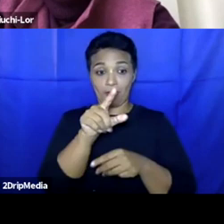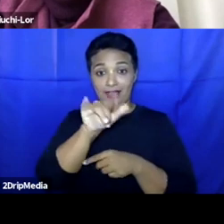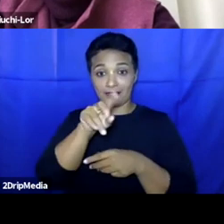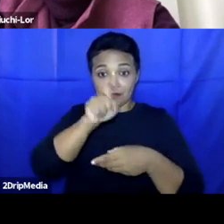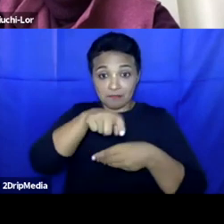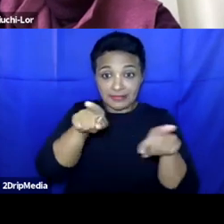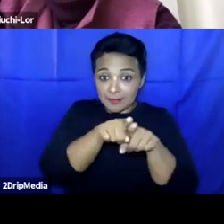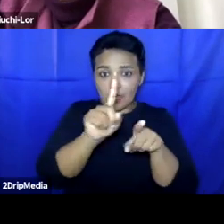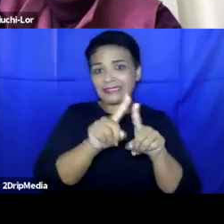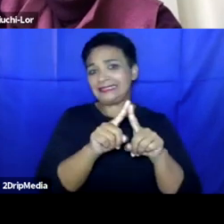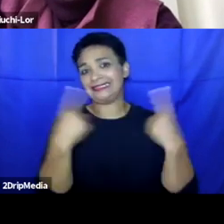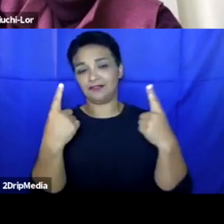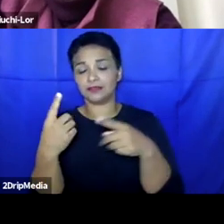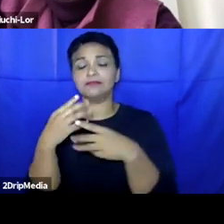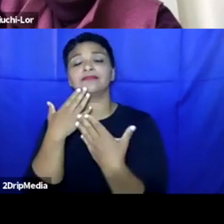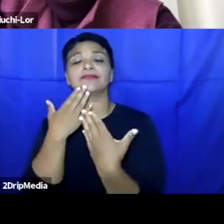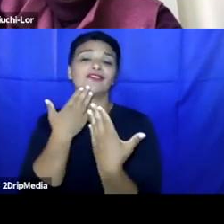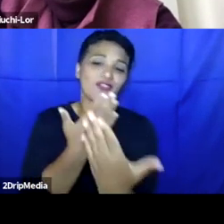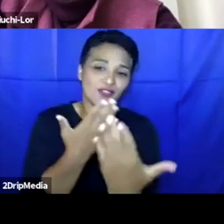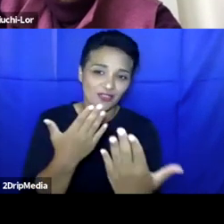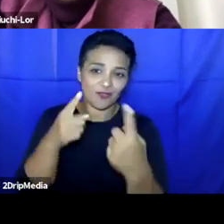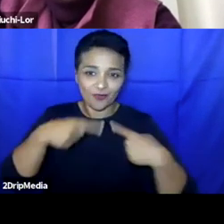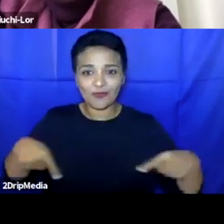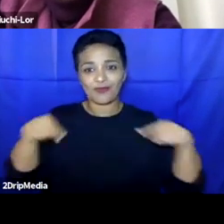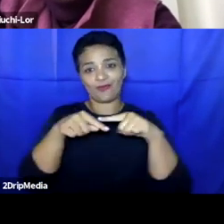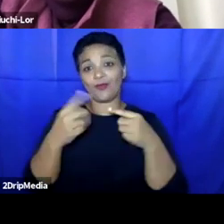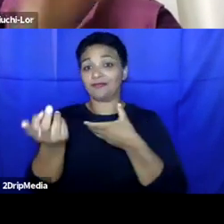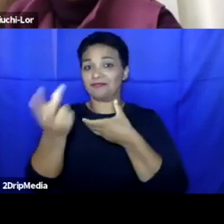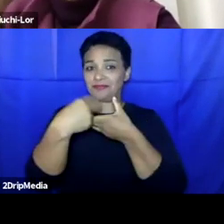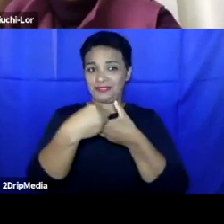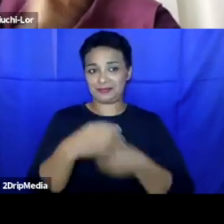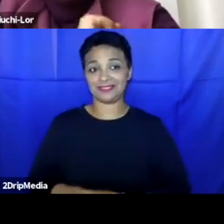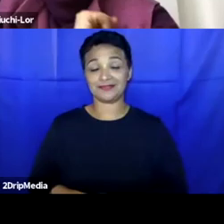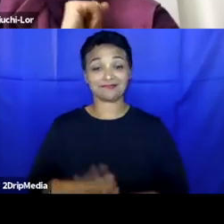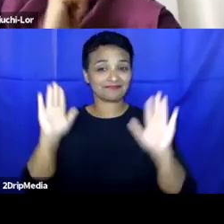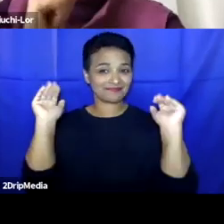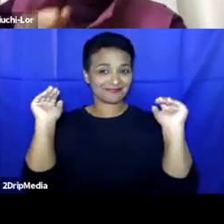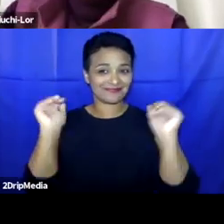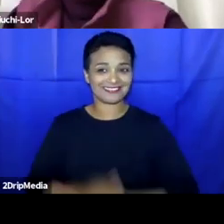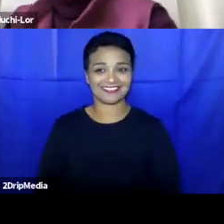everybody. It's been really good participating in this. Bye for now.